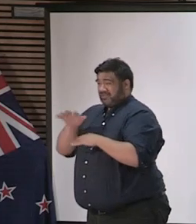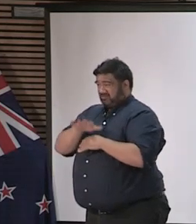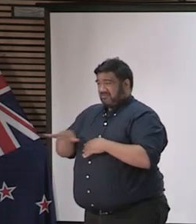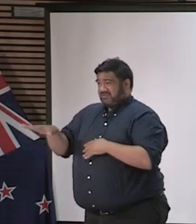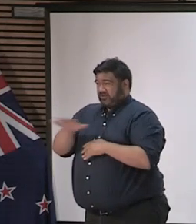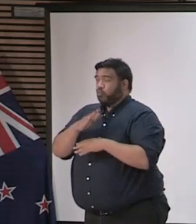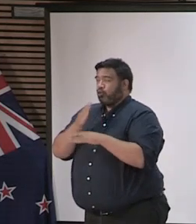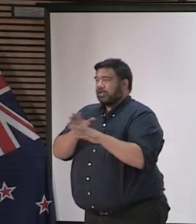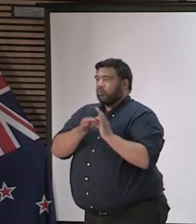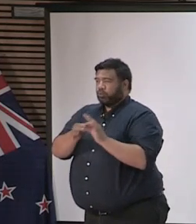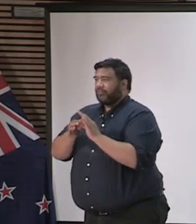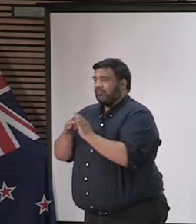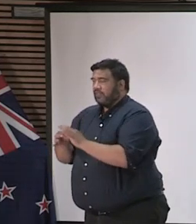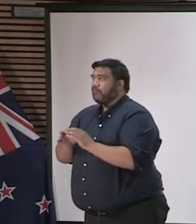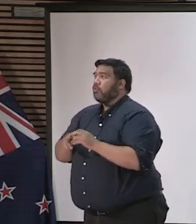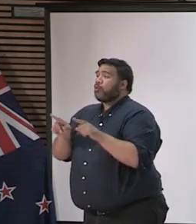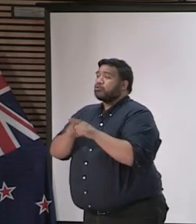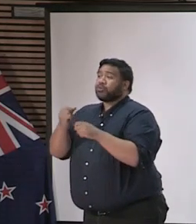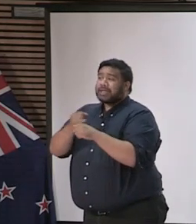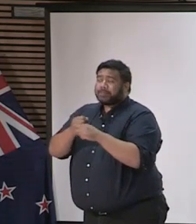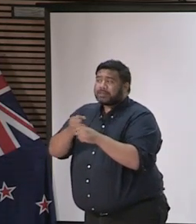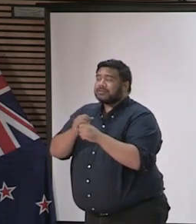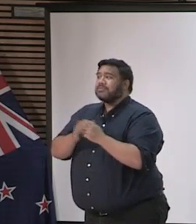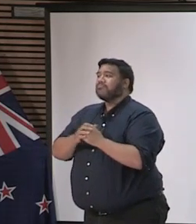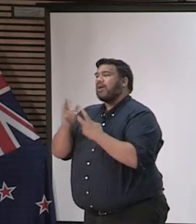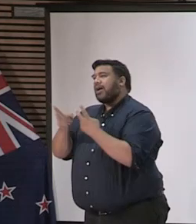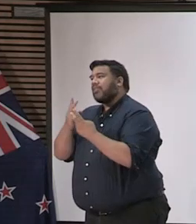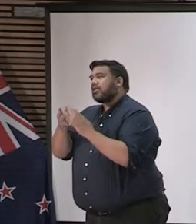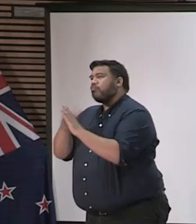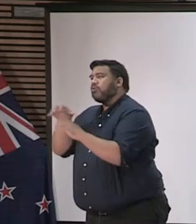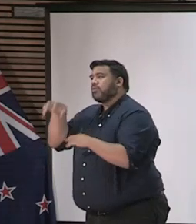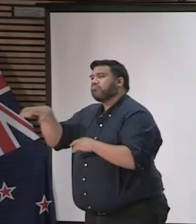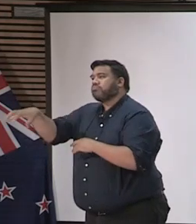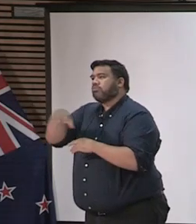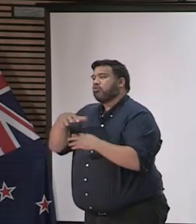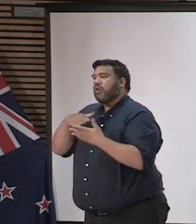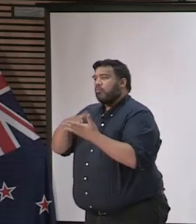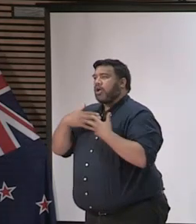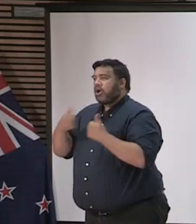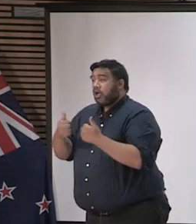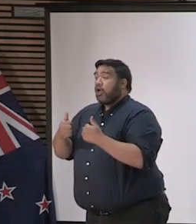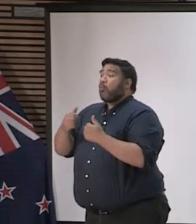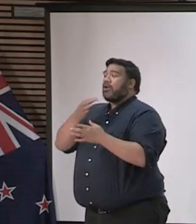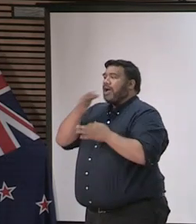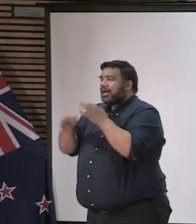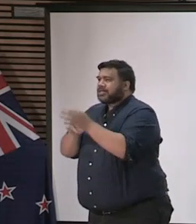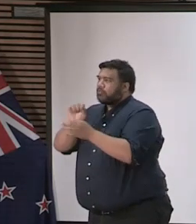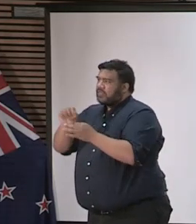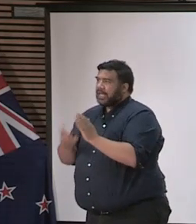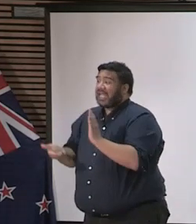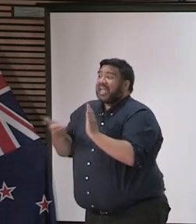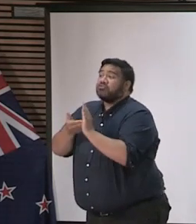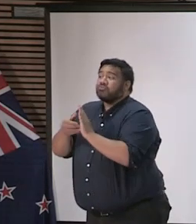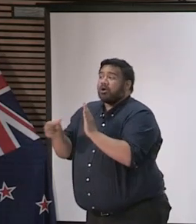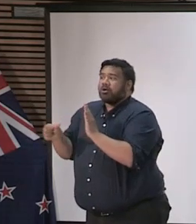each group, pharmacists, midwives, other community-based providers, to look at what their extra costs are during this period of time,